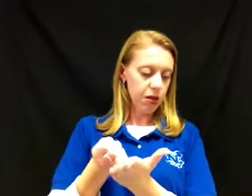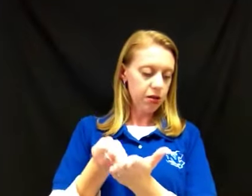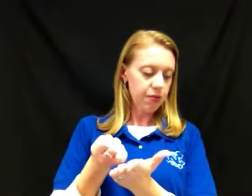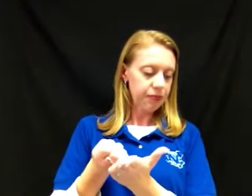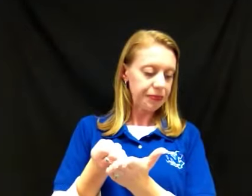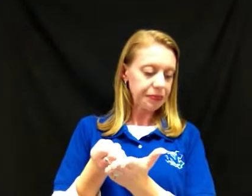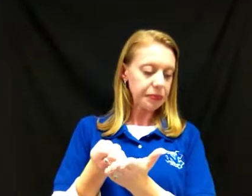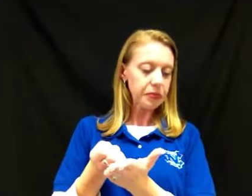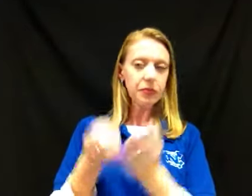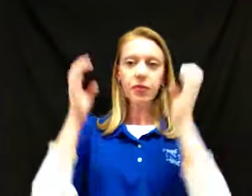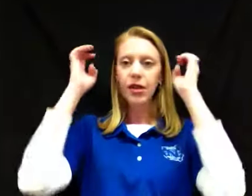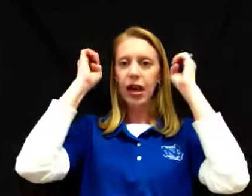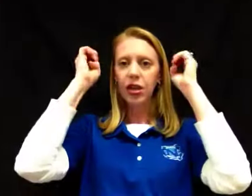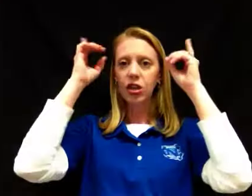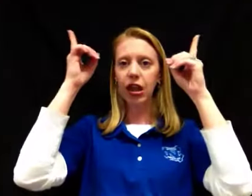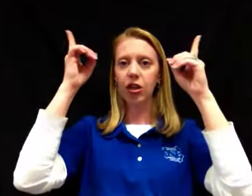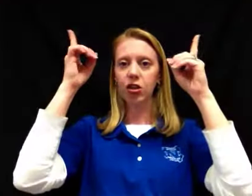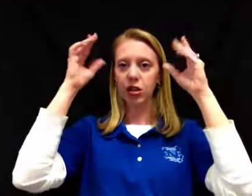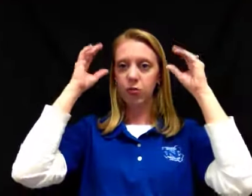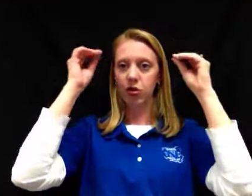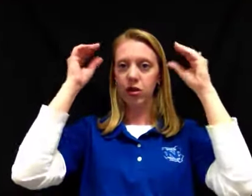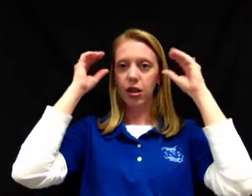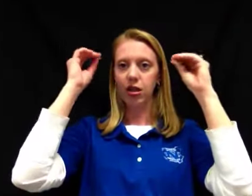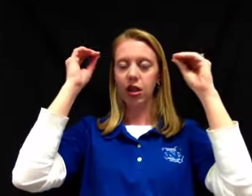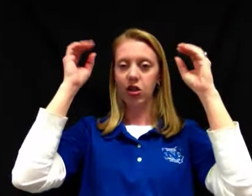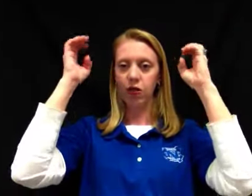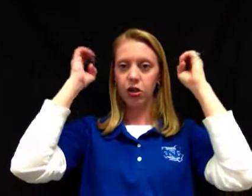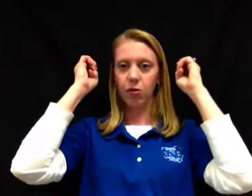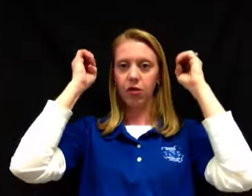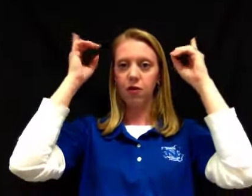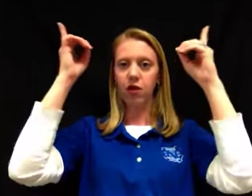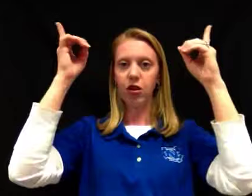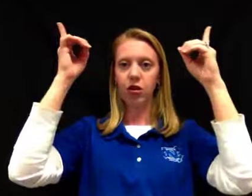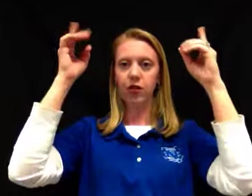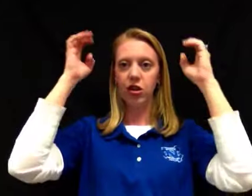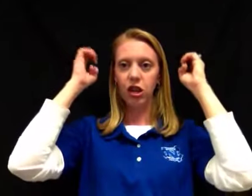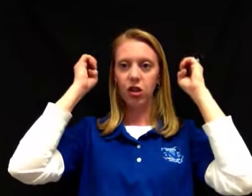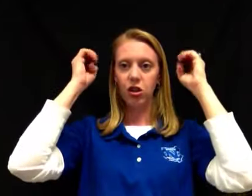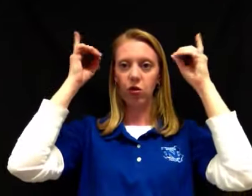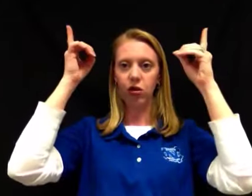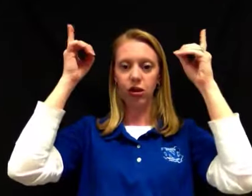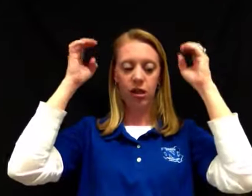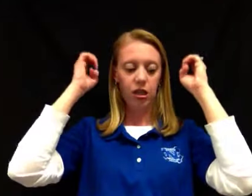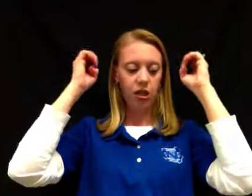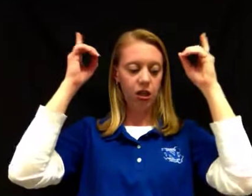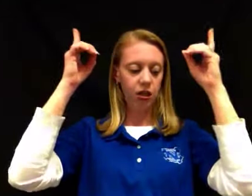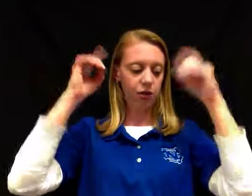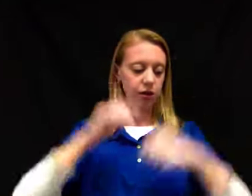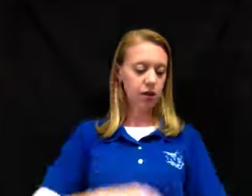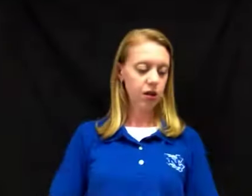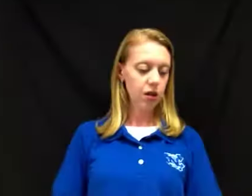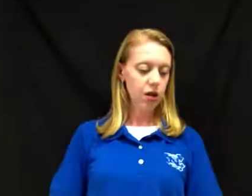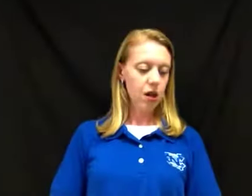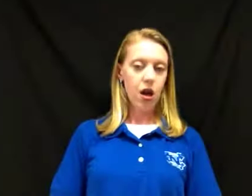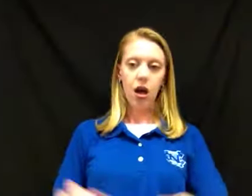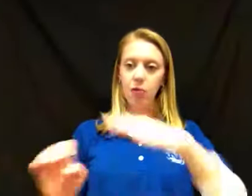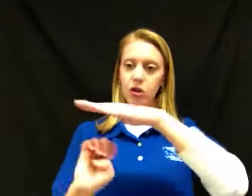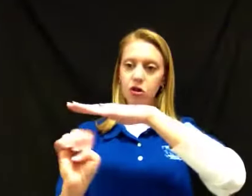economics. Education, similar to the sign teach. If we're talking about the field of education, though, we use an ED typically. Elementary